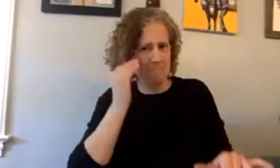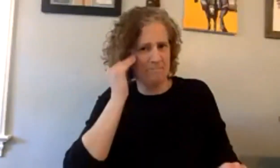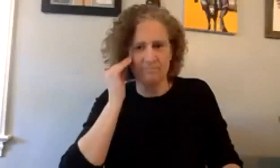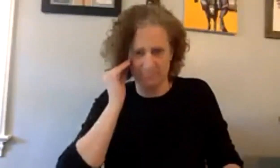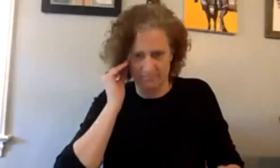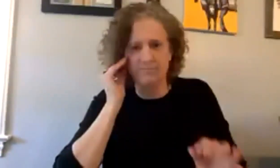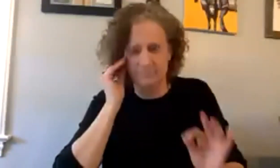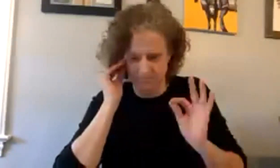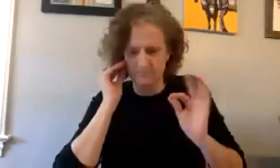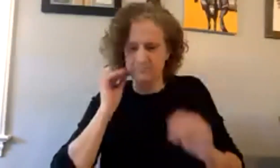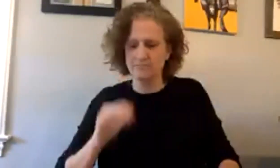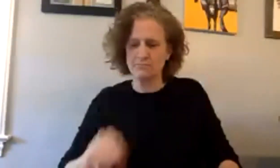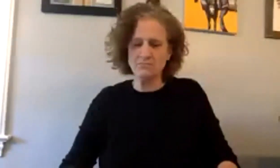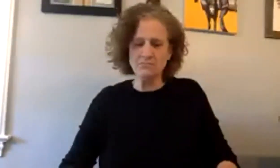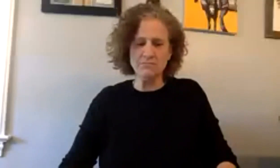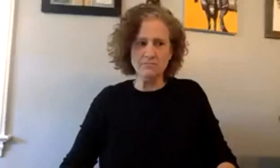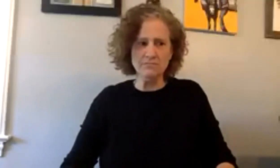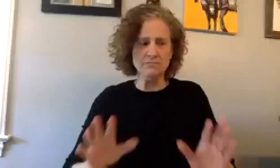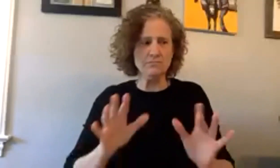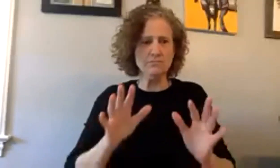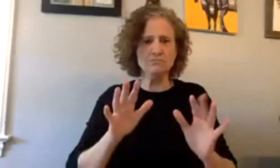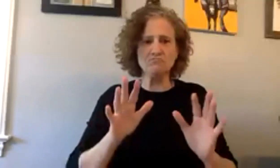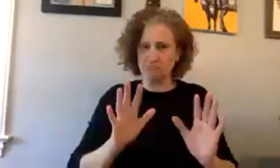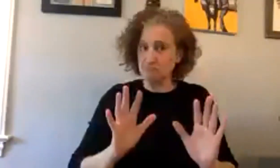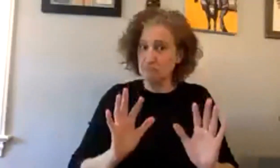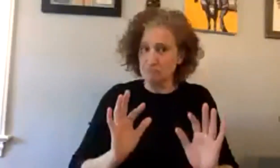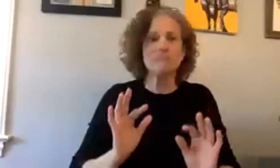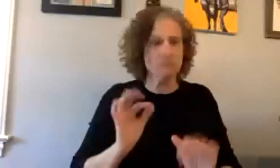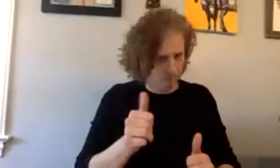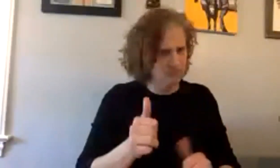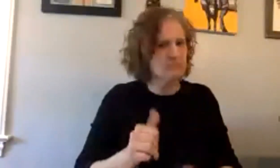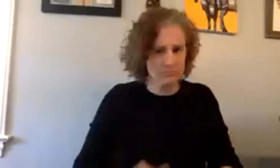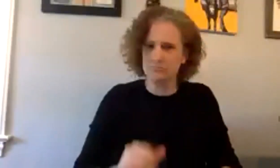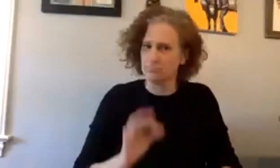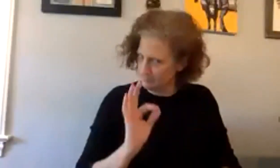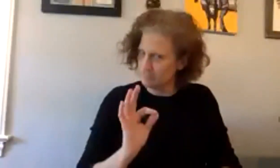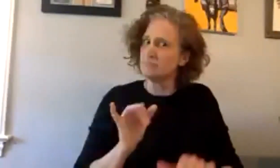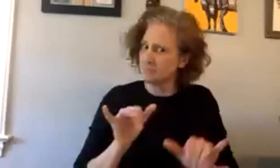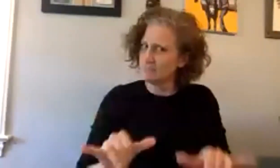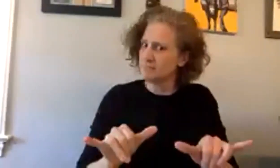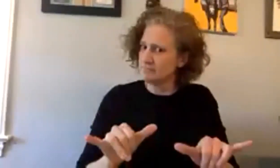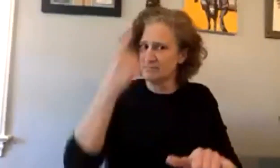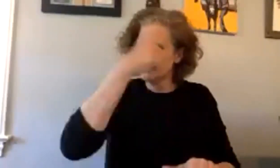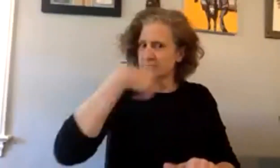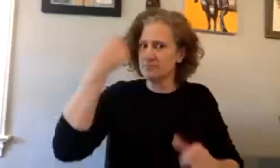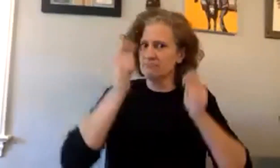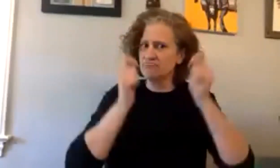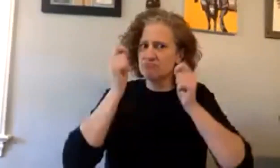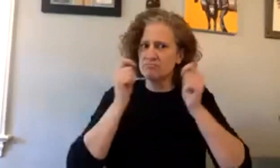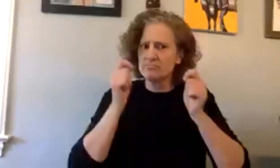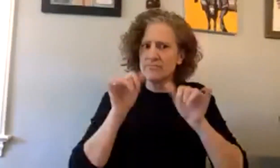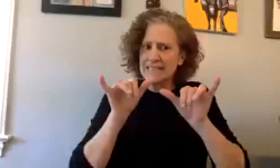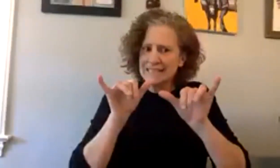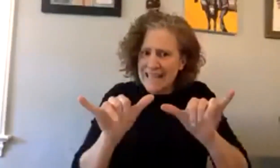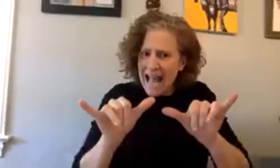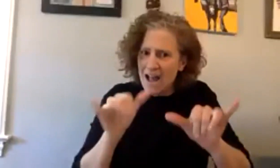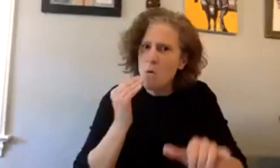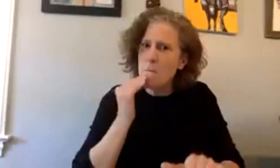coronavirus. Me either. So hold for a